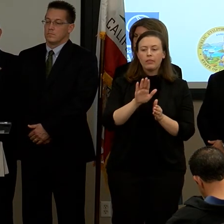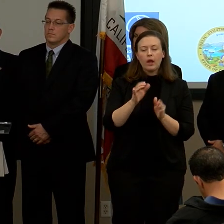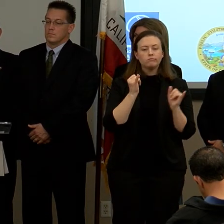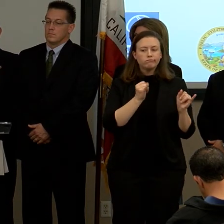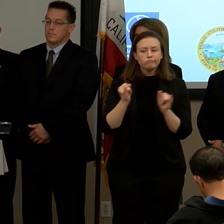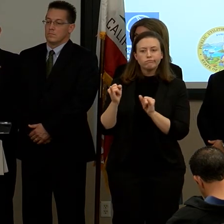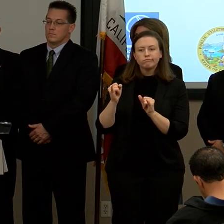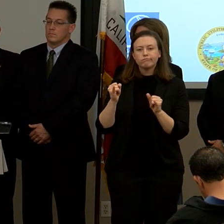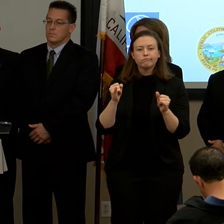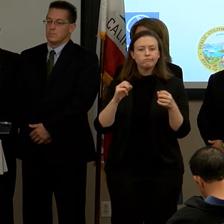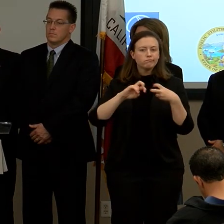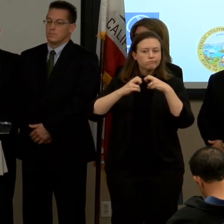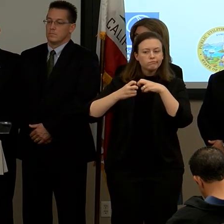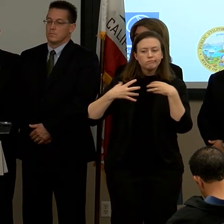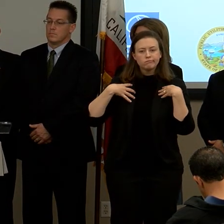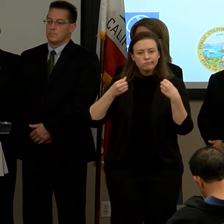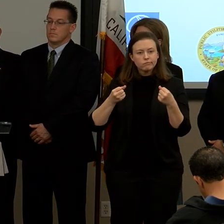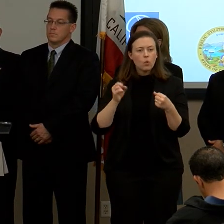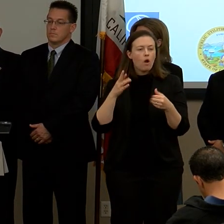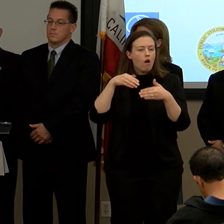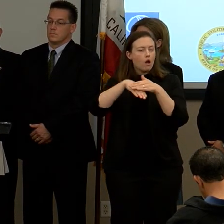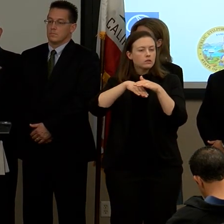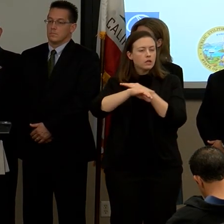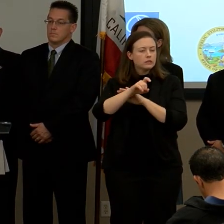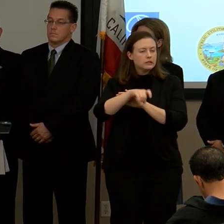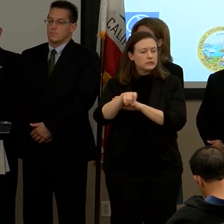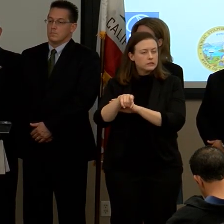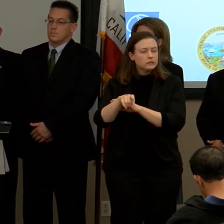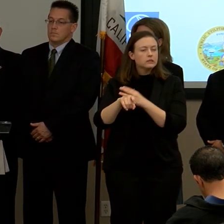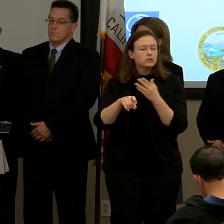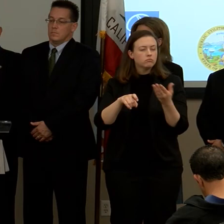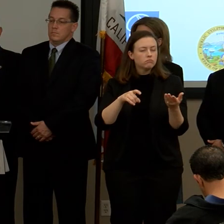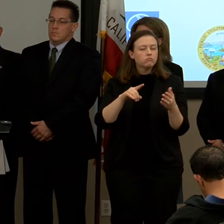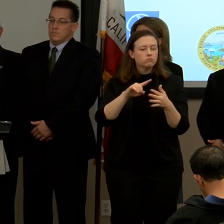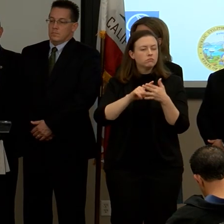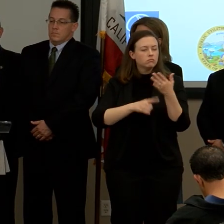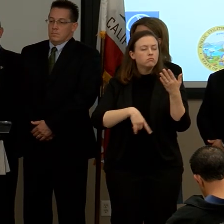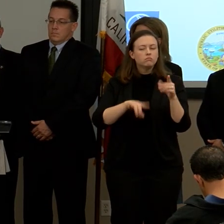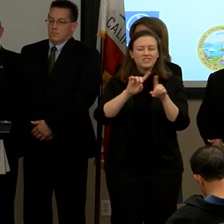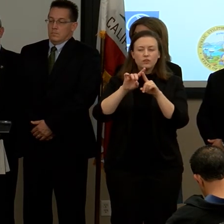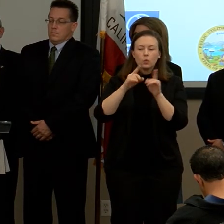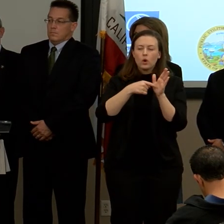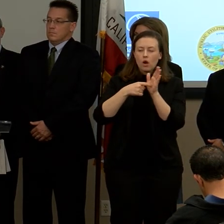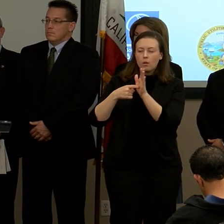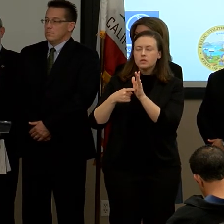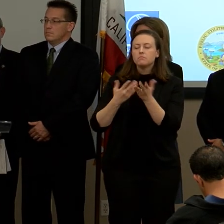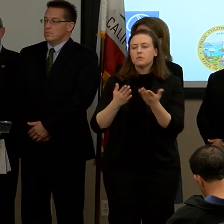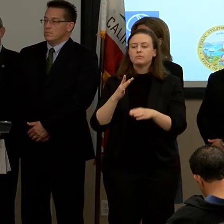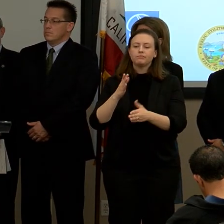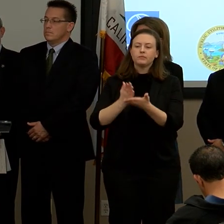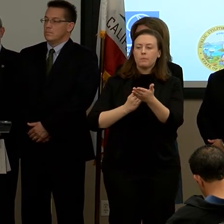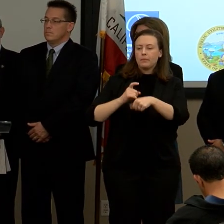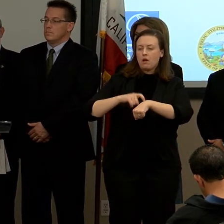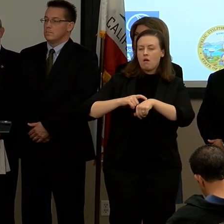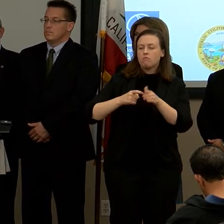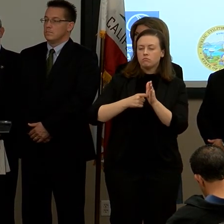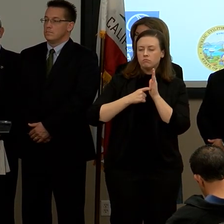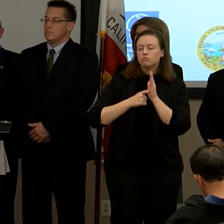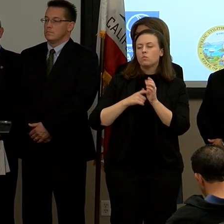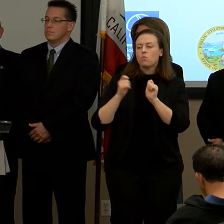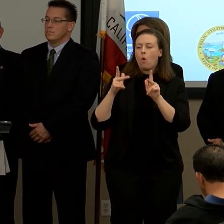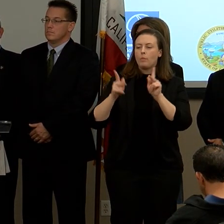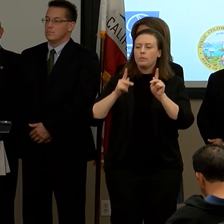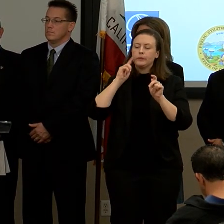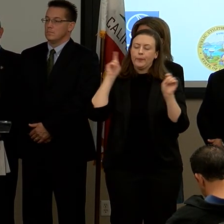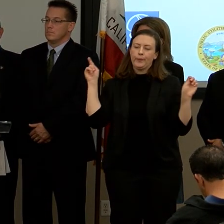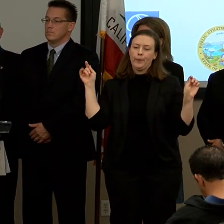situations, access or functional needs issues. There might be other requirements, so it may take a period of time for all residents to do that.